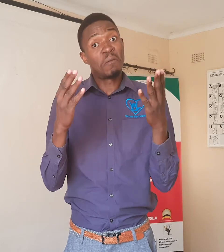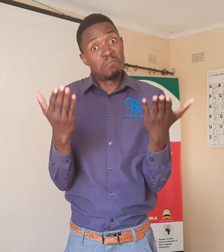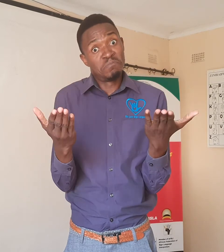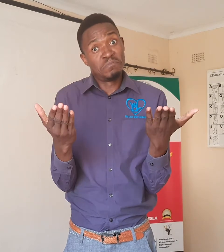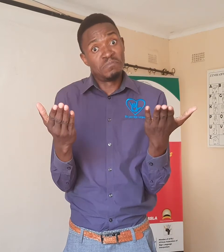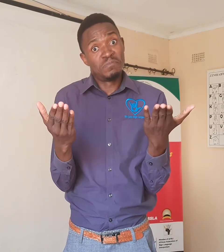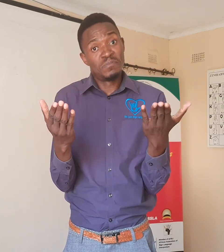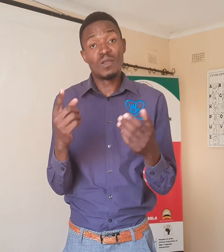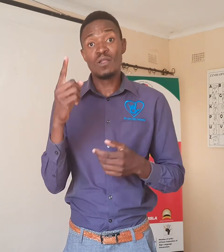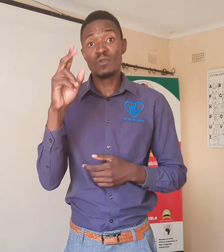or